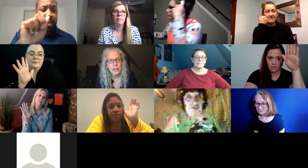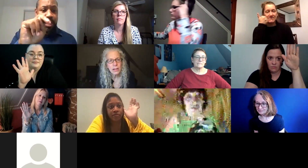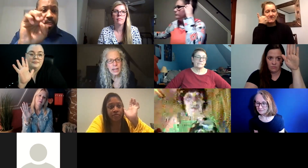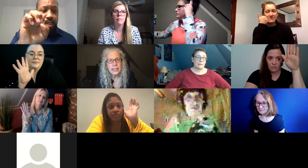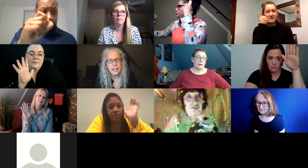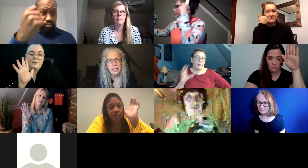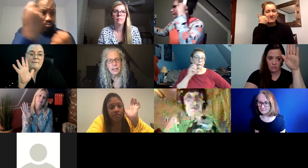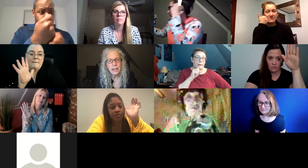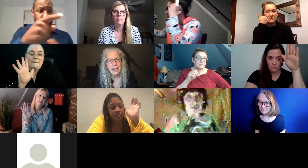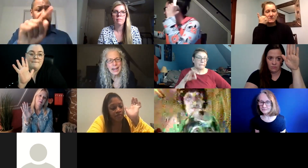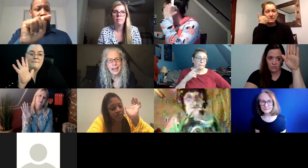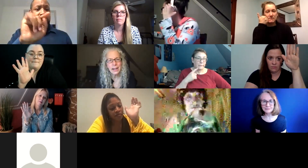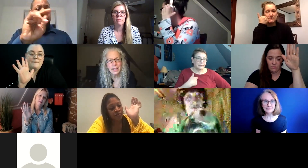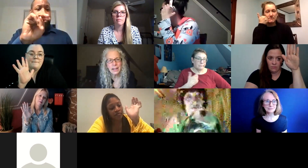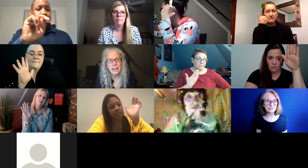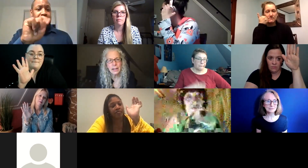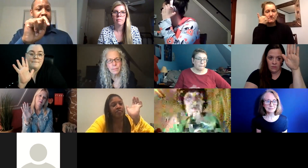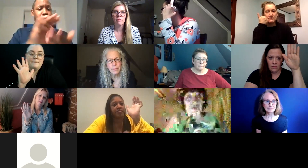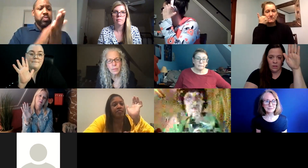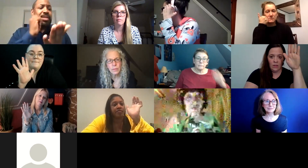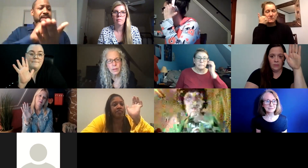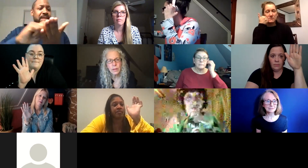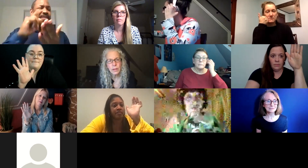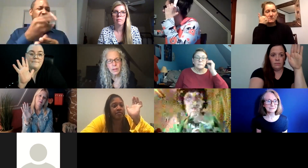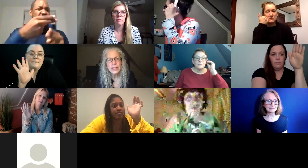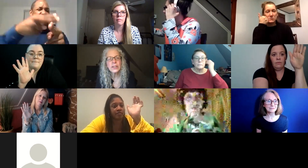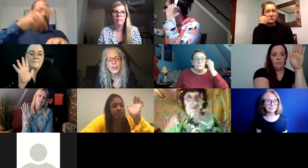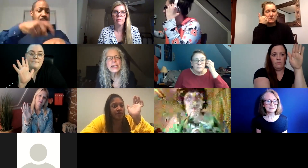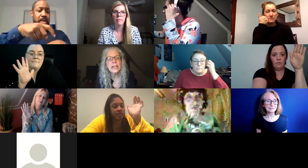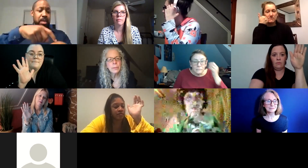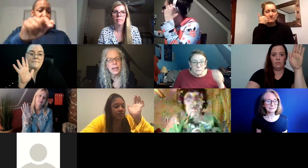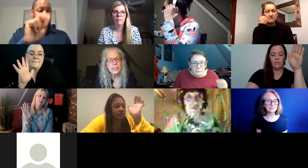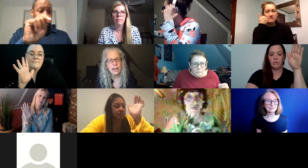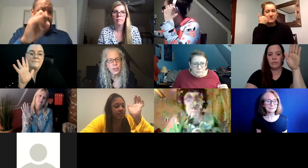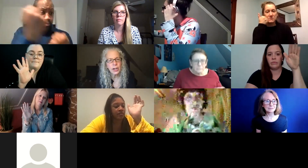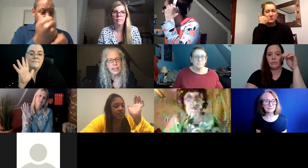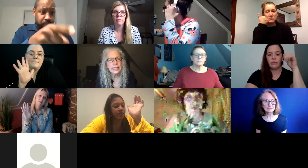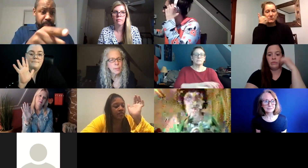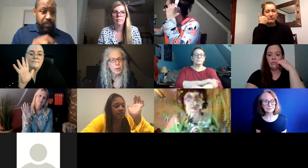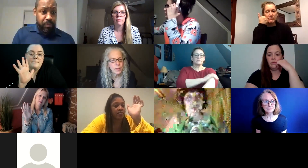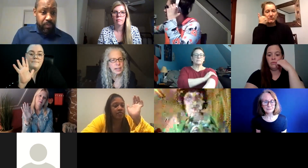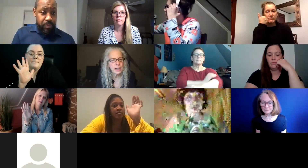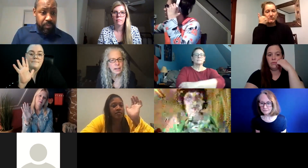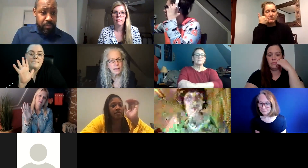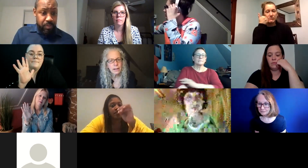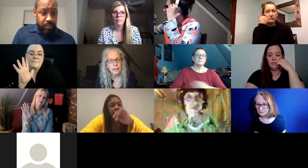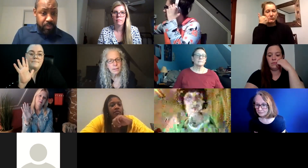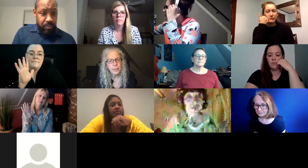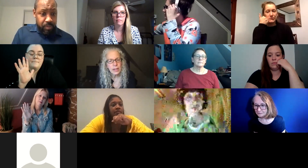I see. And Anne, this is for Tina to become secretary, at least temporarily. Are you